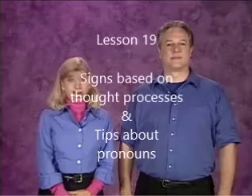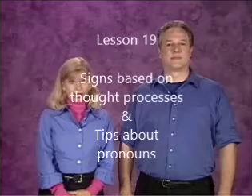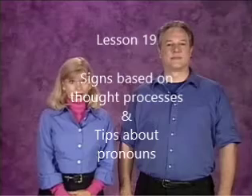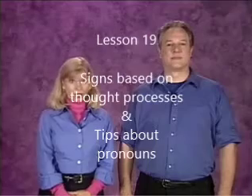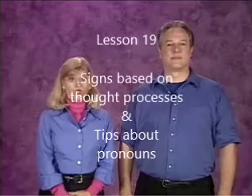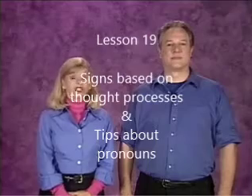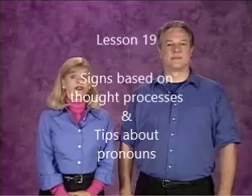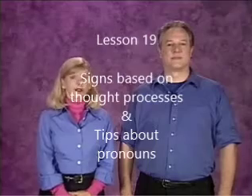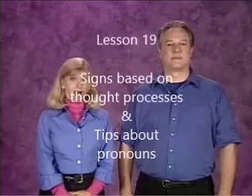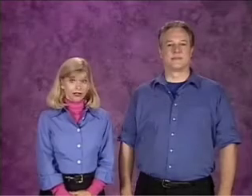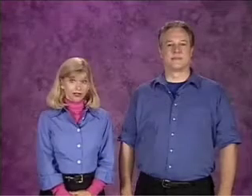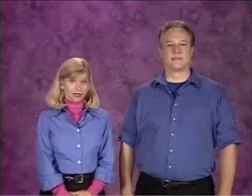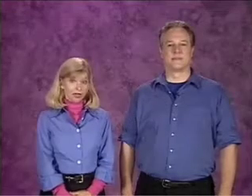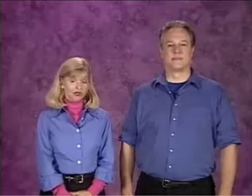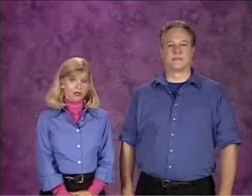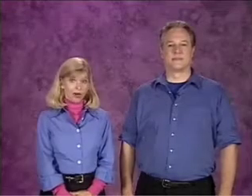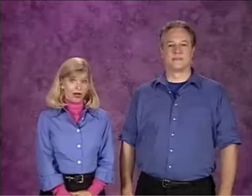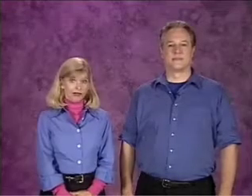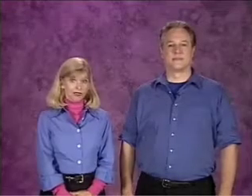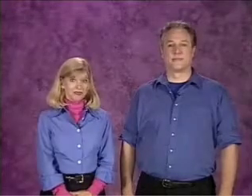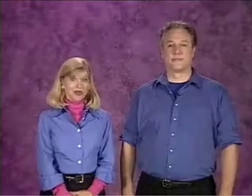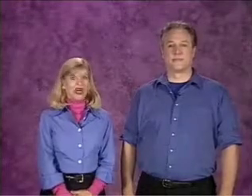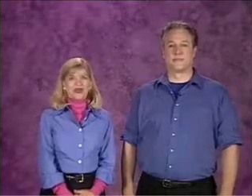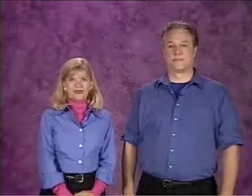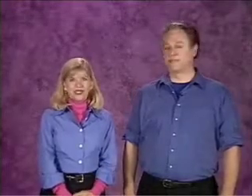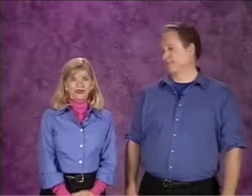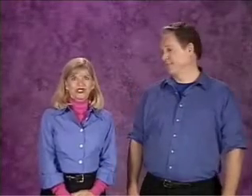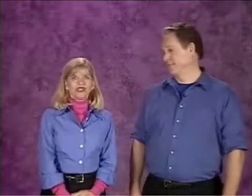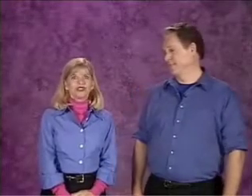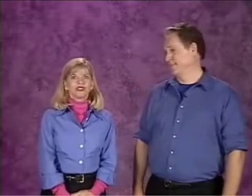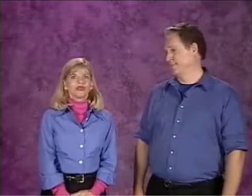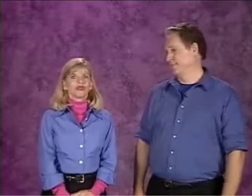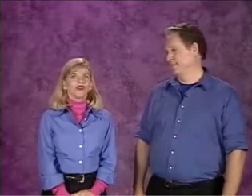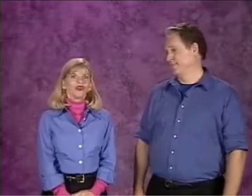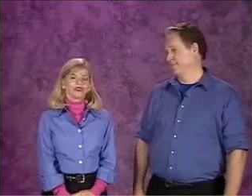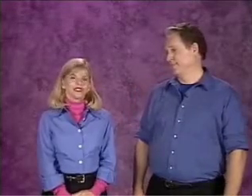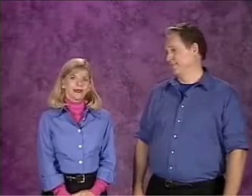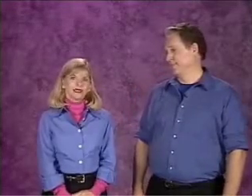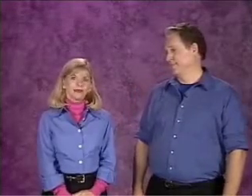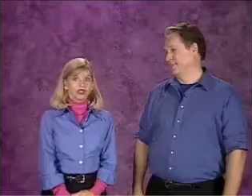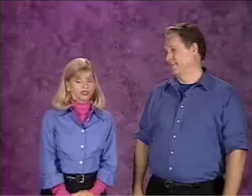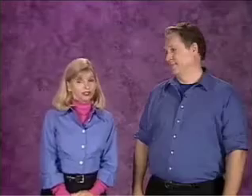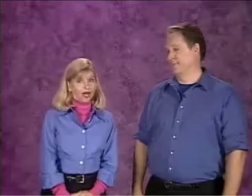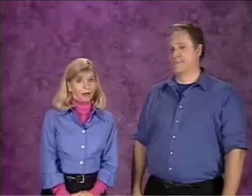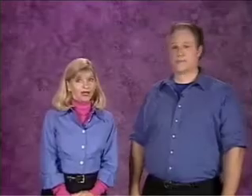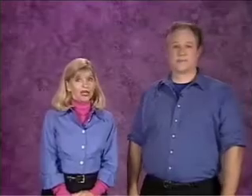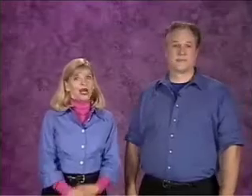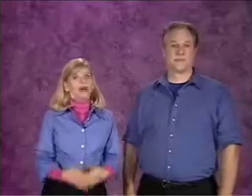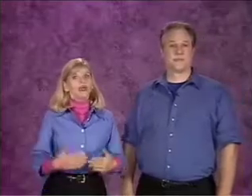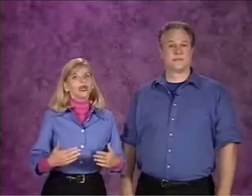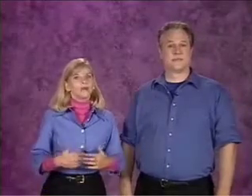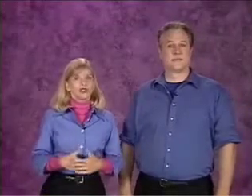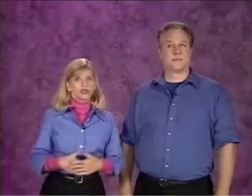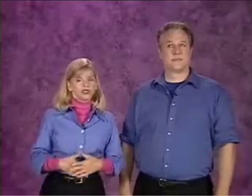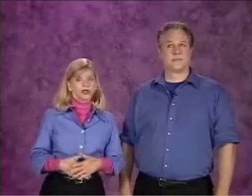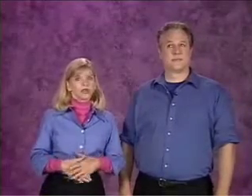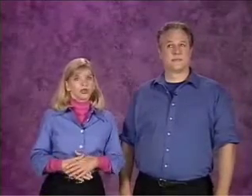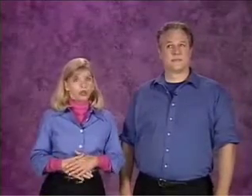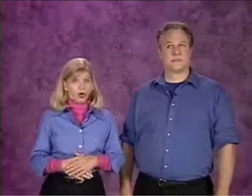Sign language is not a slave to pronouns. If several sentences refer to the same subject and topic, we can mention the subject once